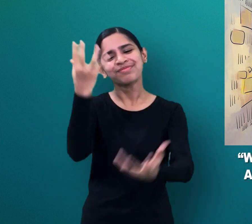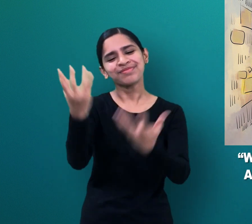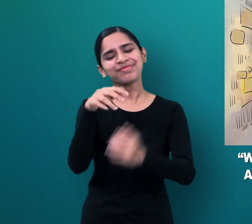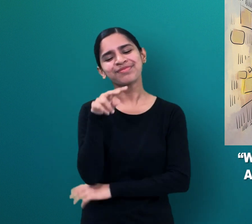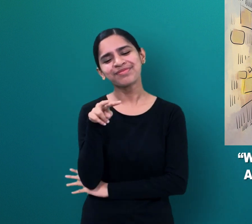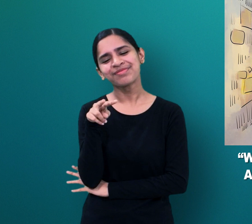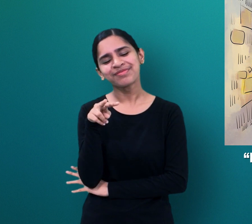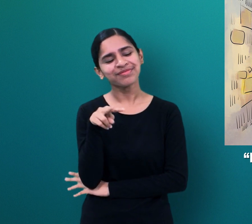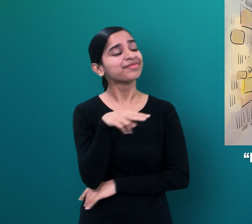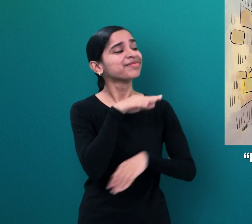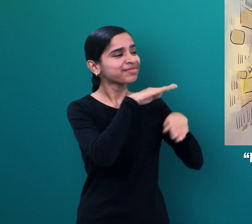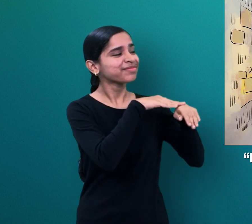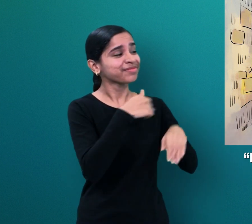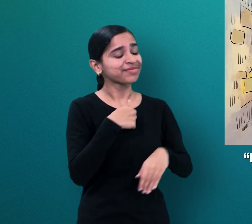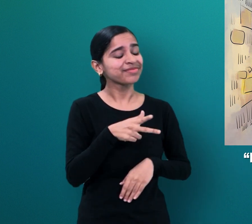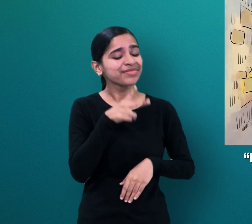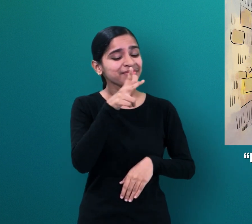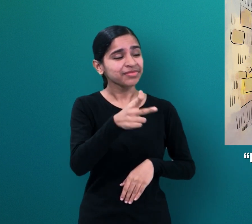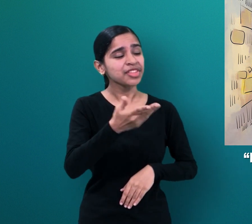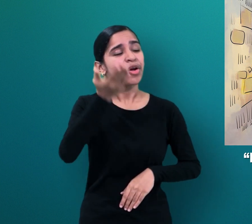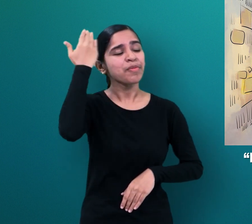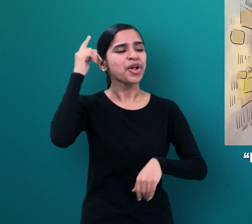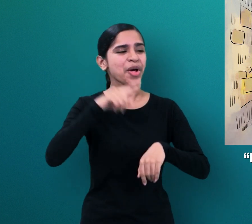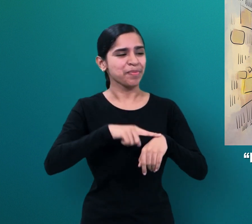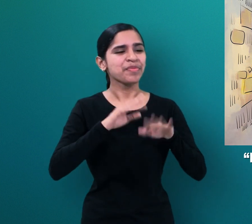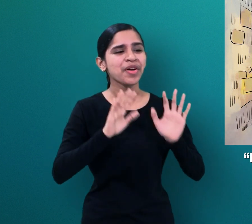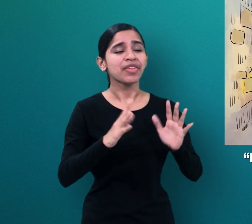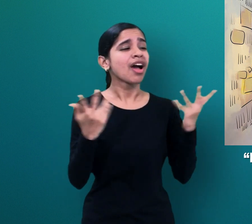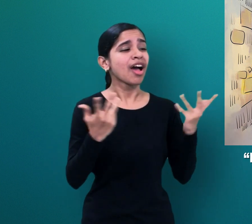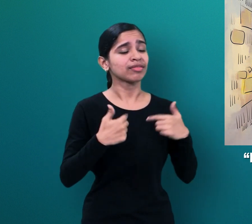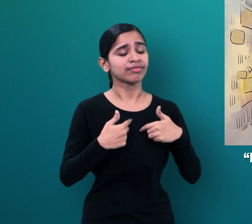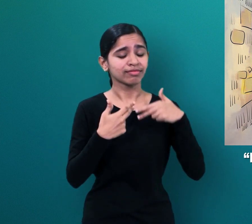I told her about the time Sisa and I went to Simsang.